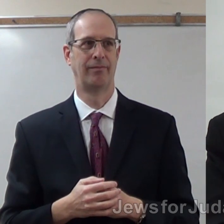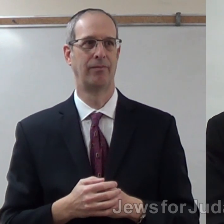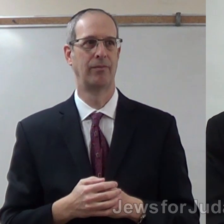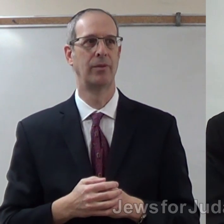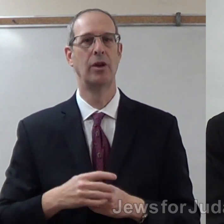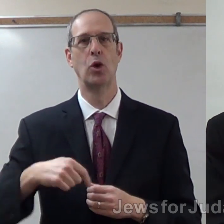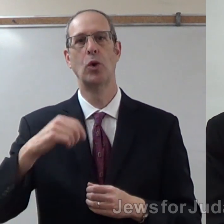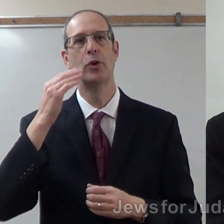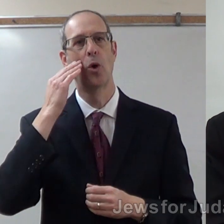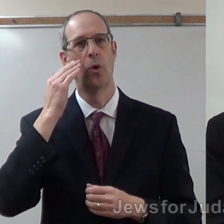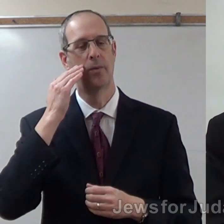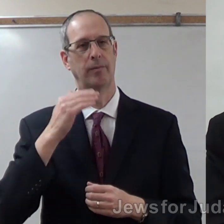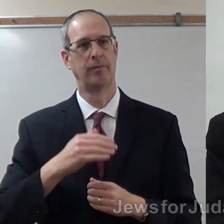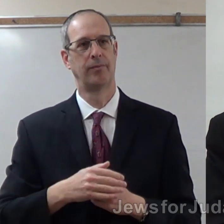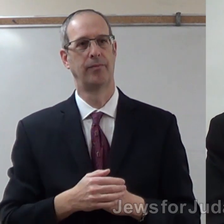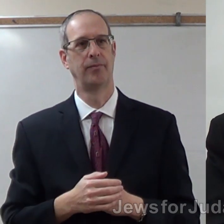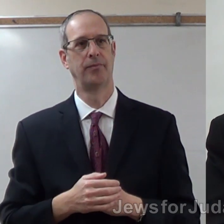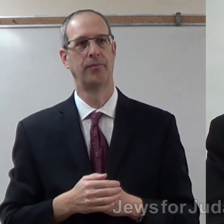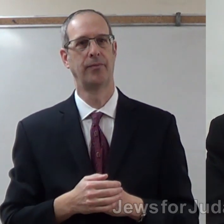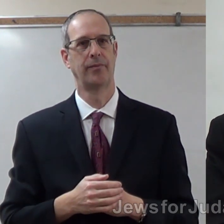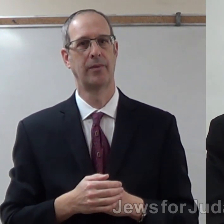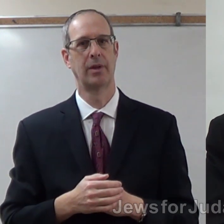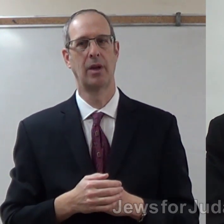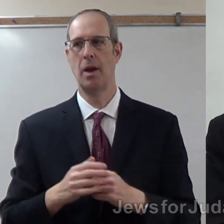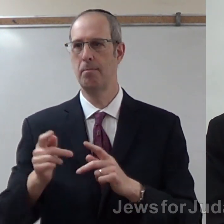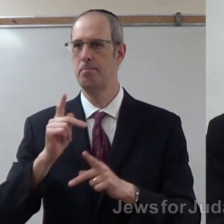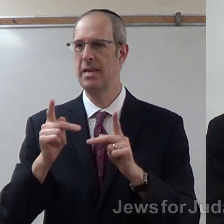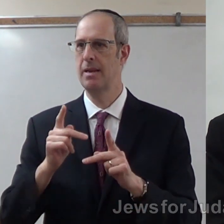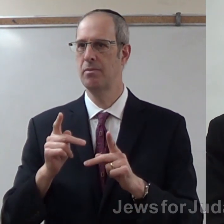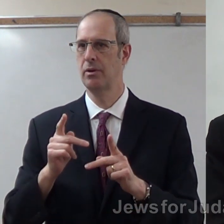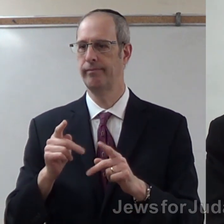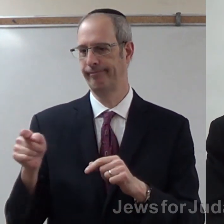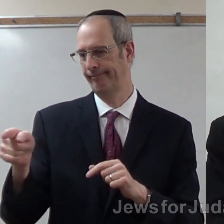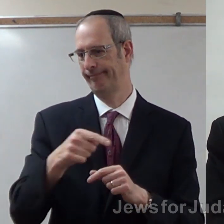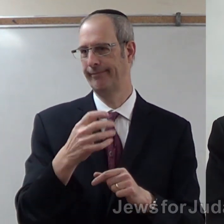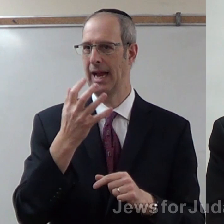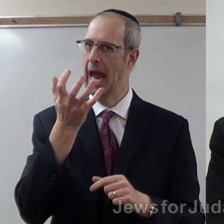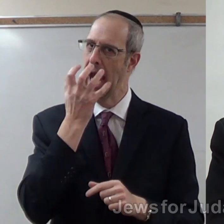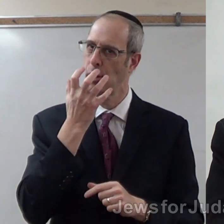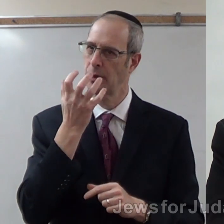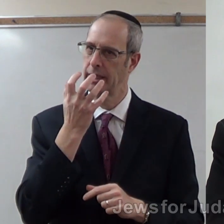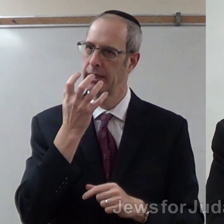We know that people that are angry,